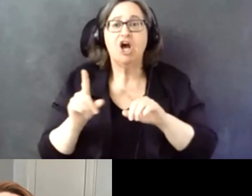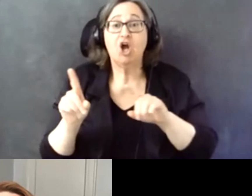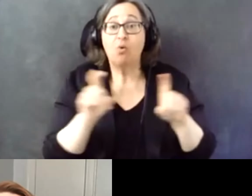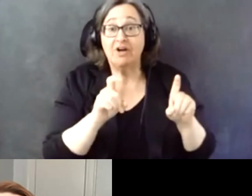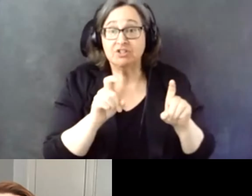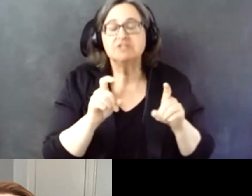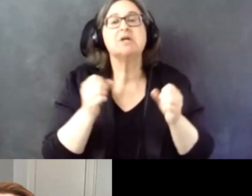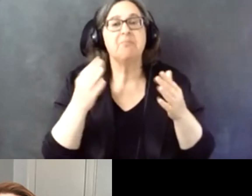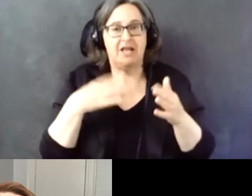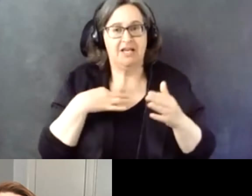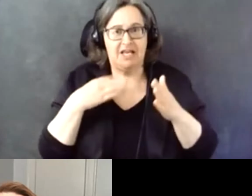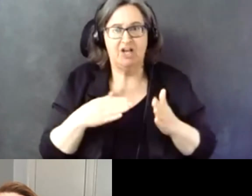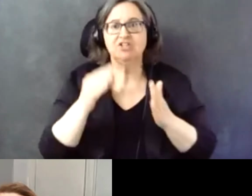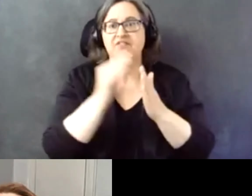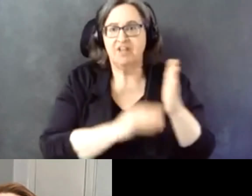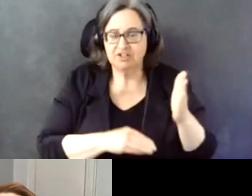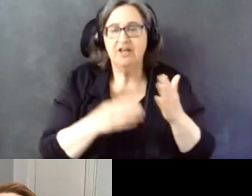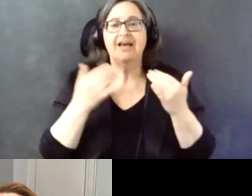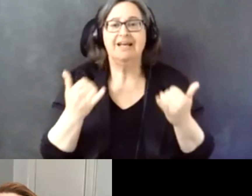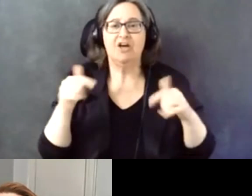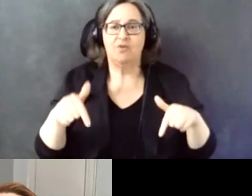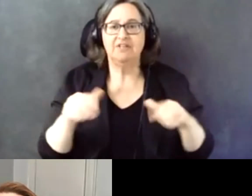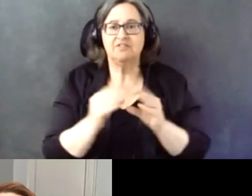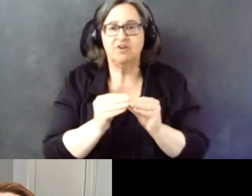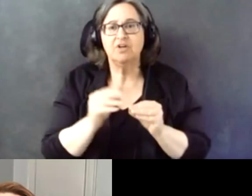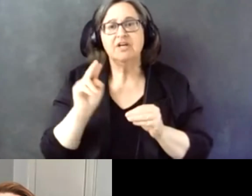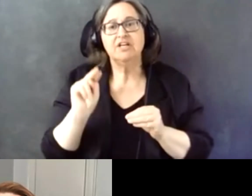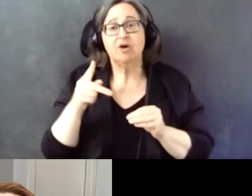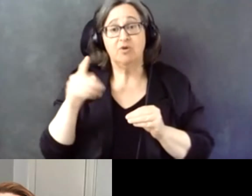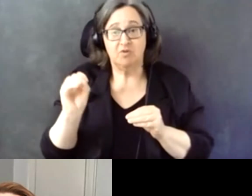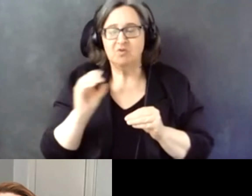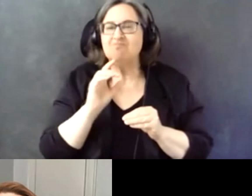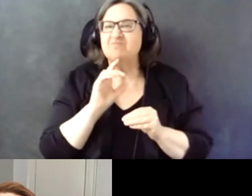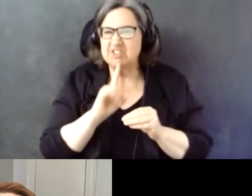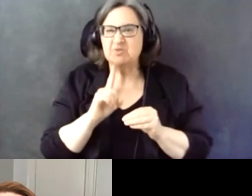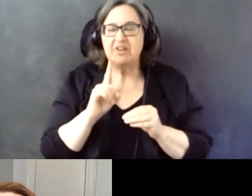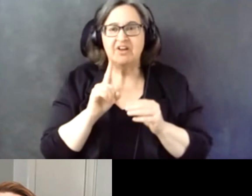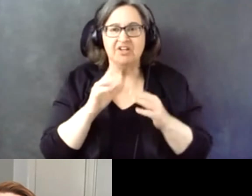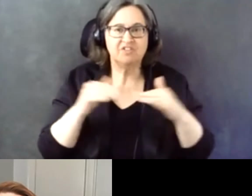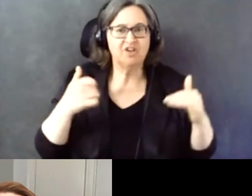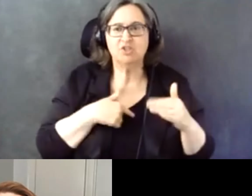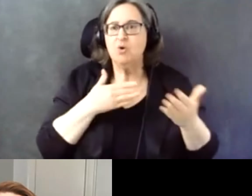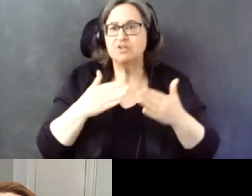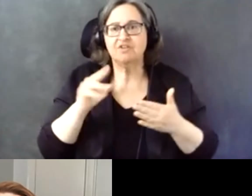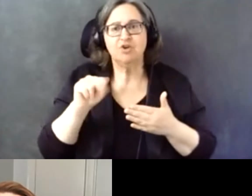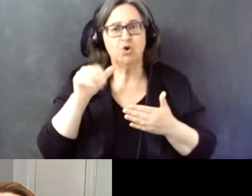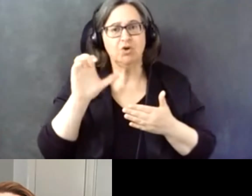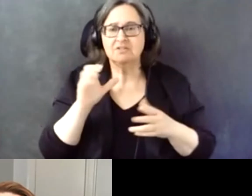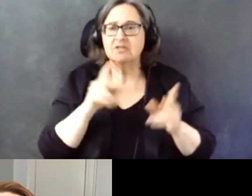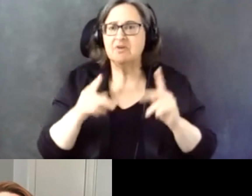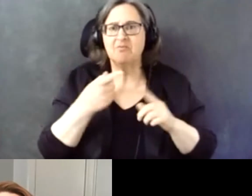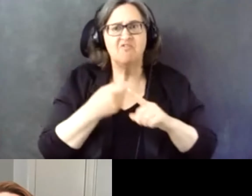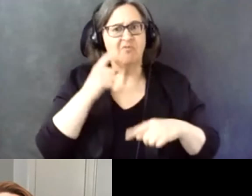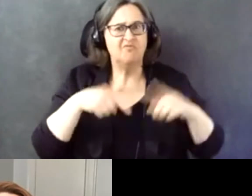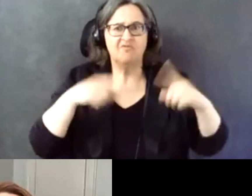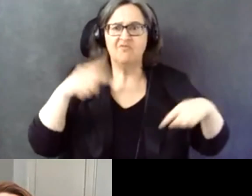also um this forum today the non-profit sector as you pointed out is remarkably diverse and we serve new yorkers from all walks of life in so many different capacities